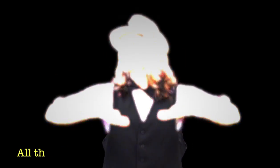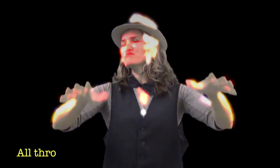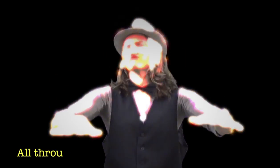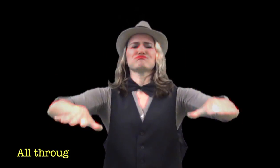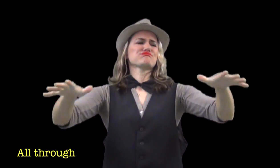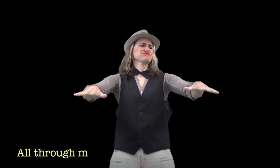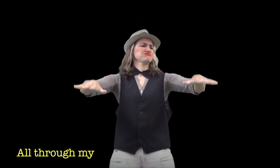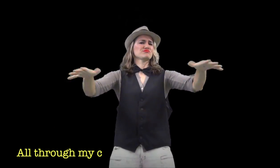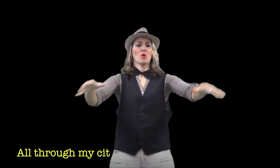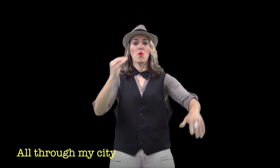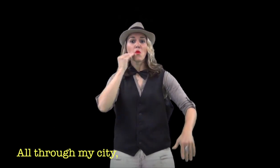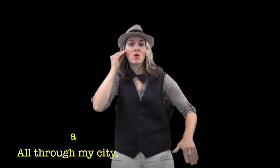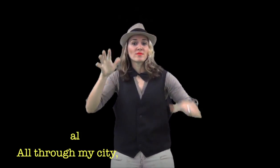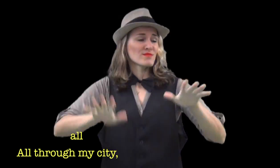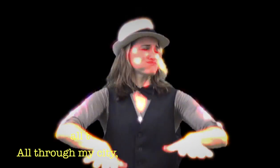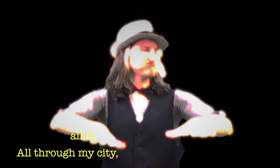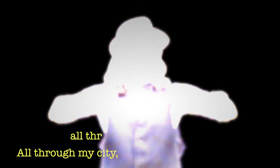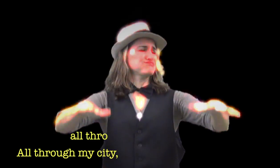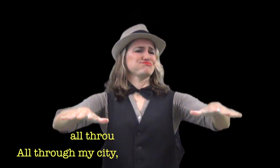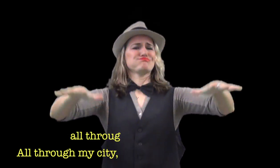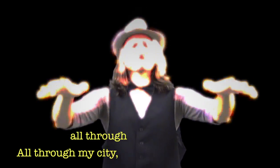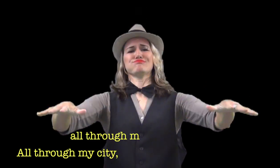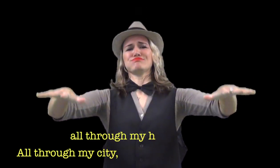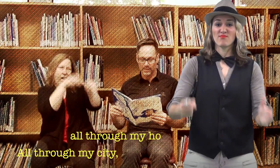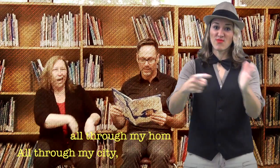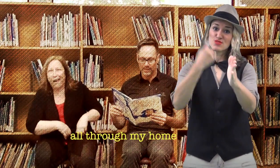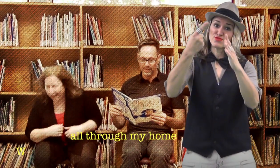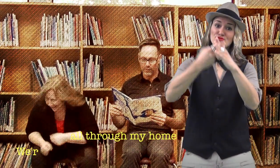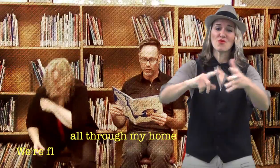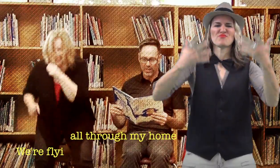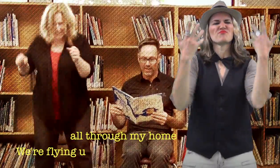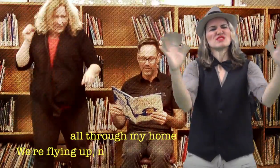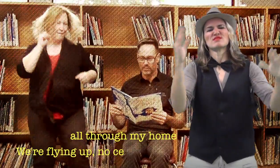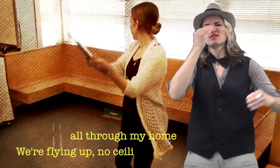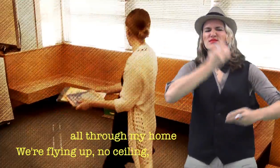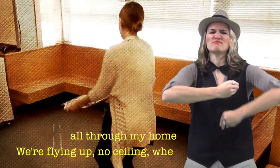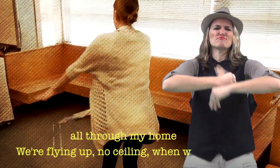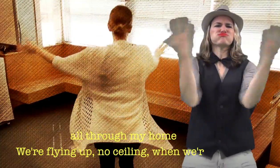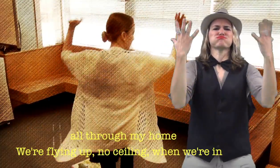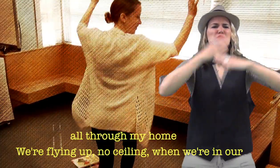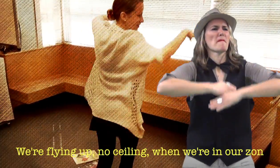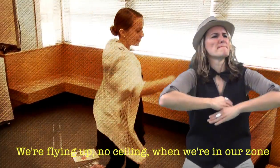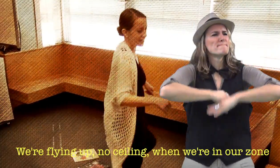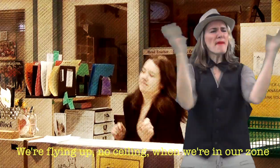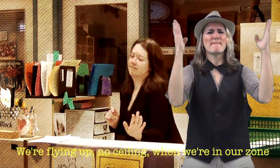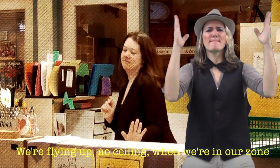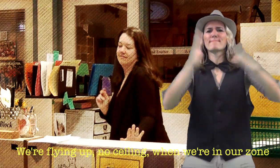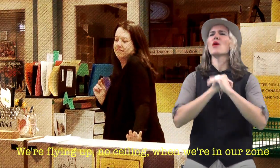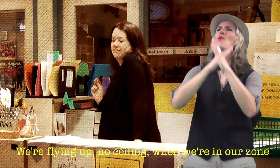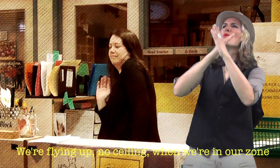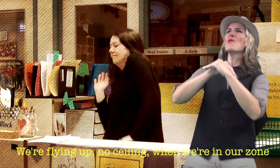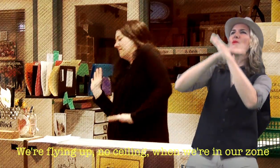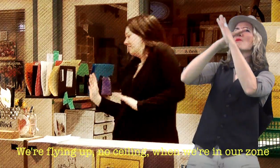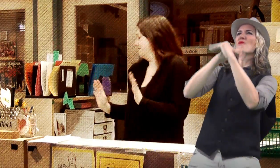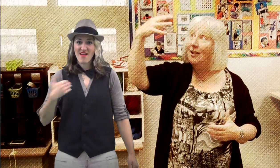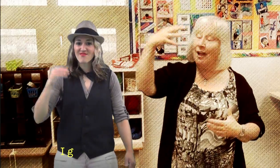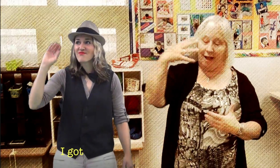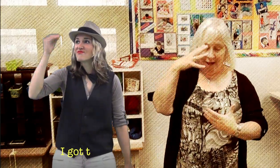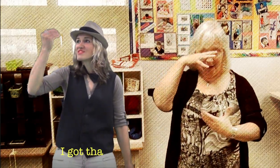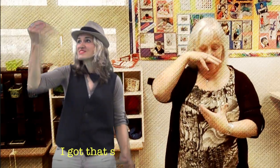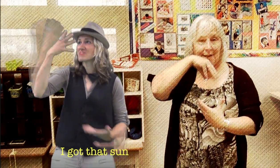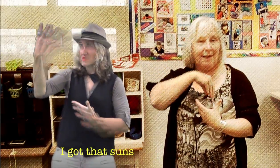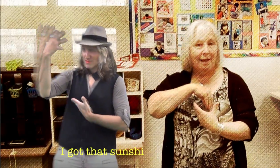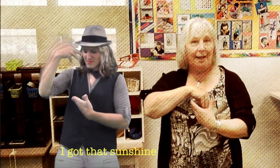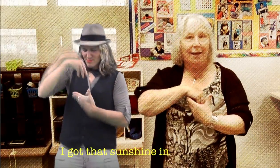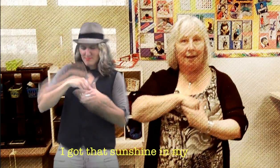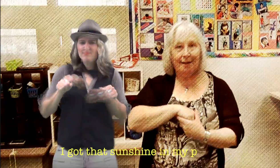All through my city, all through my home. We're flying up, no ceiling when we in our zone.